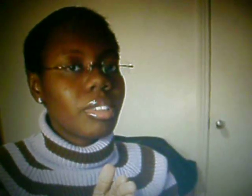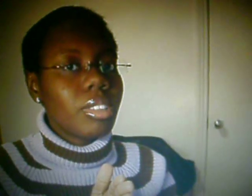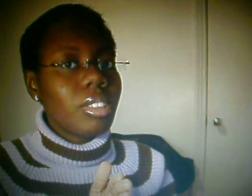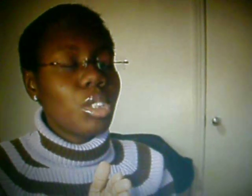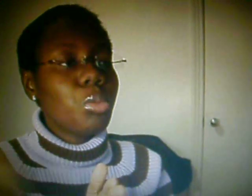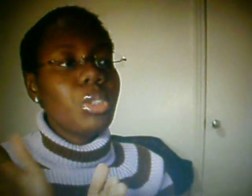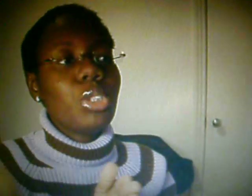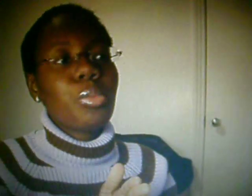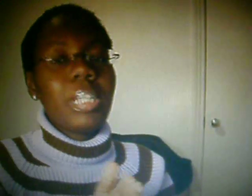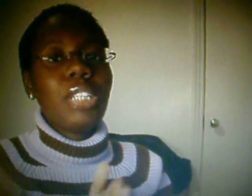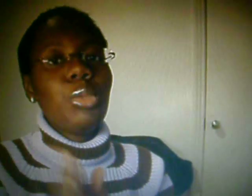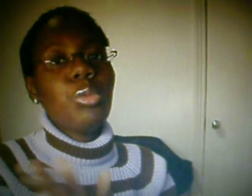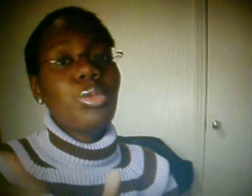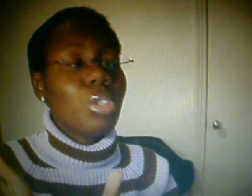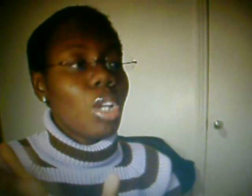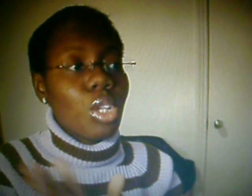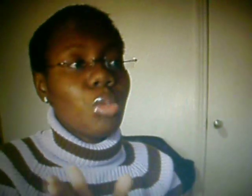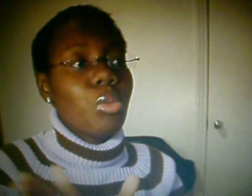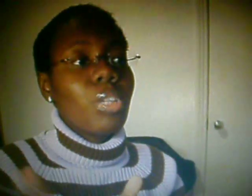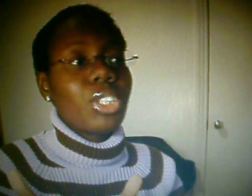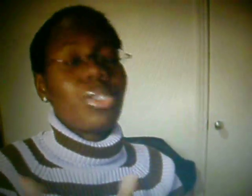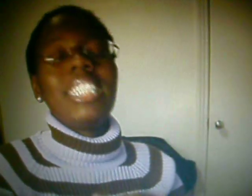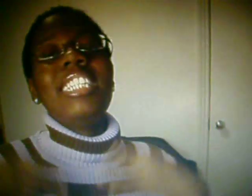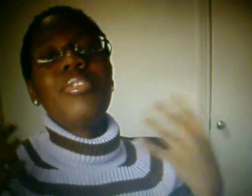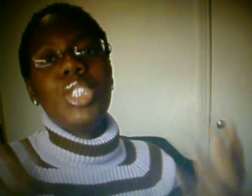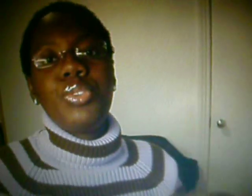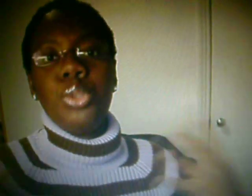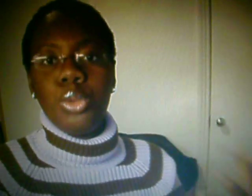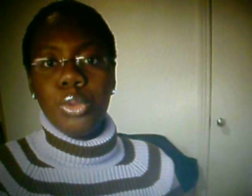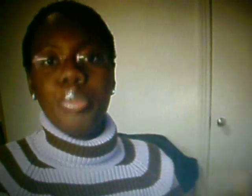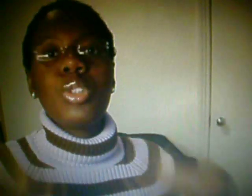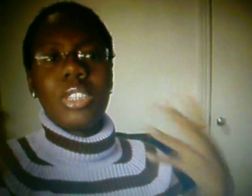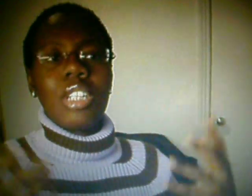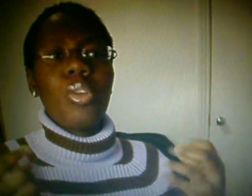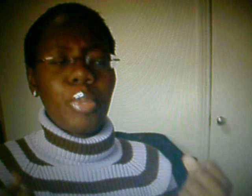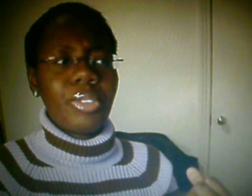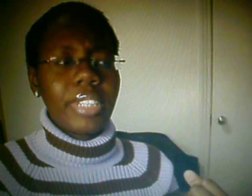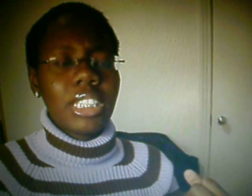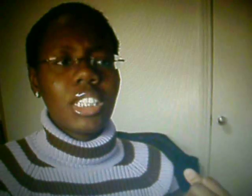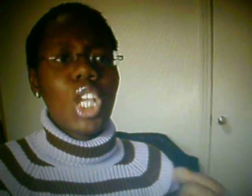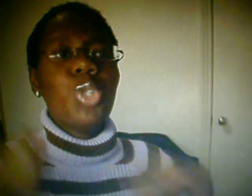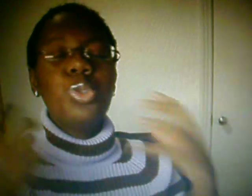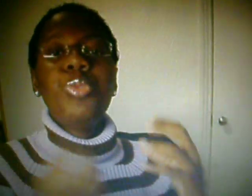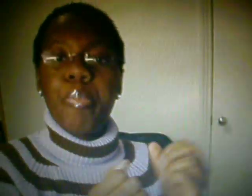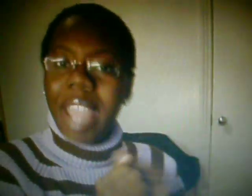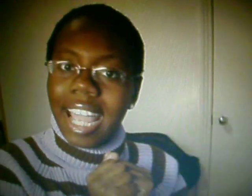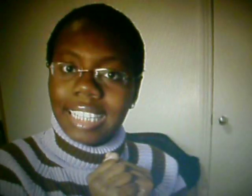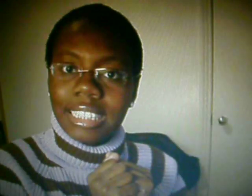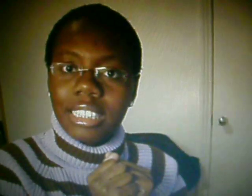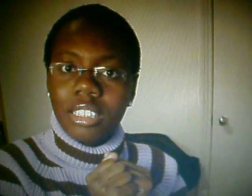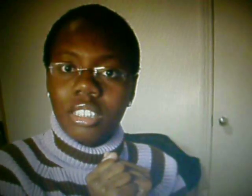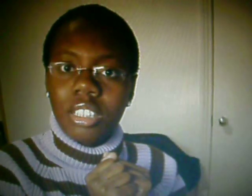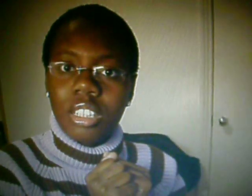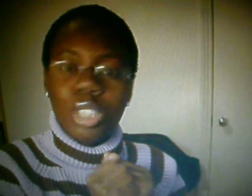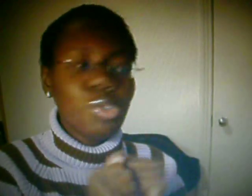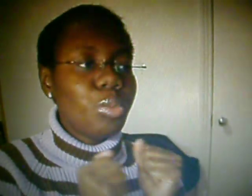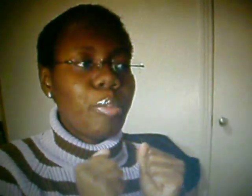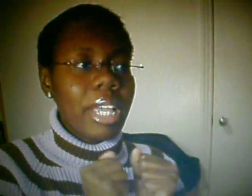You won't disobey Him. You won't go astray. even if you do, because you are not perfect, you will repent. You will repent.